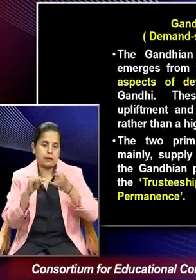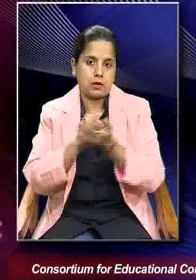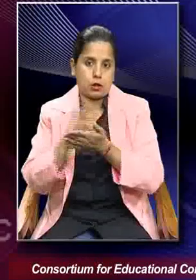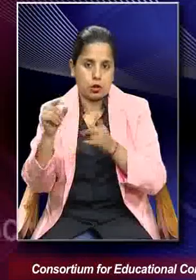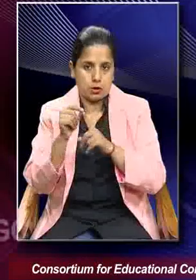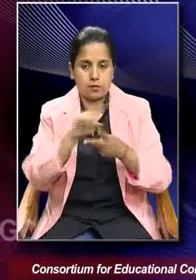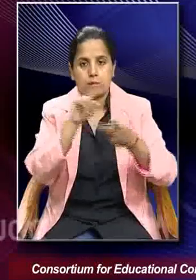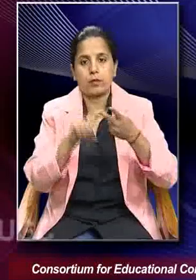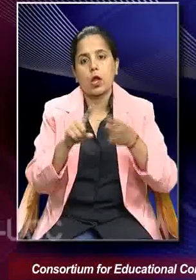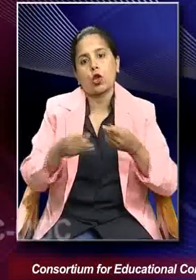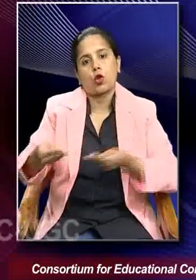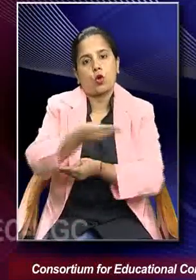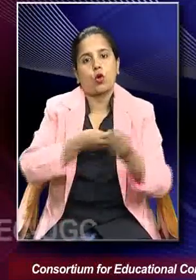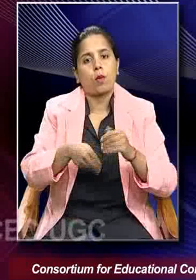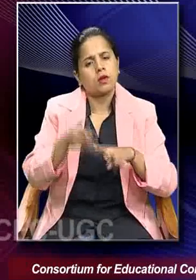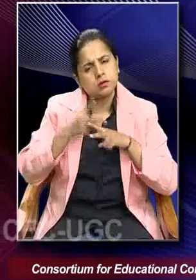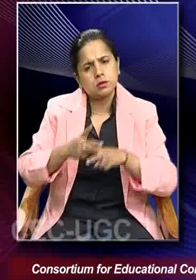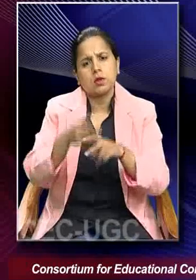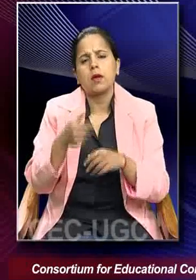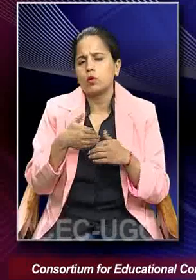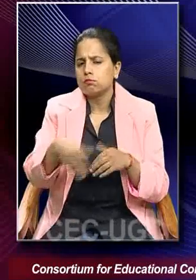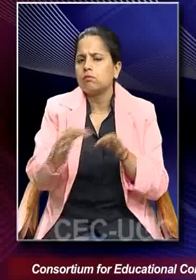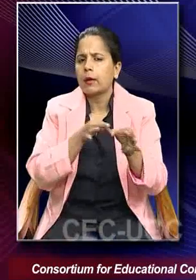of permanence. We will talk about it shortly.